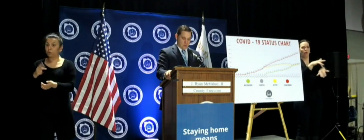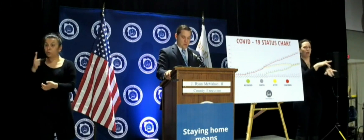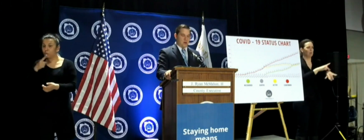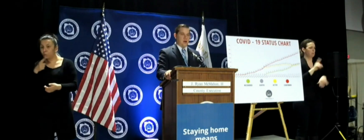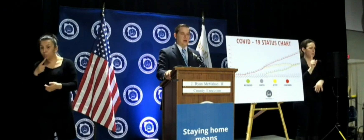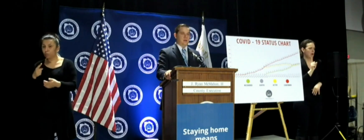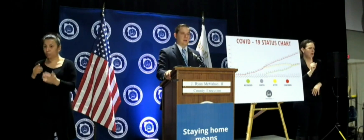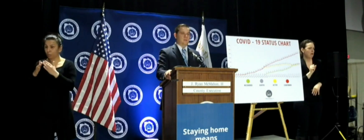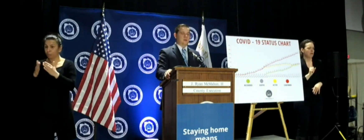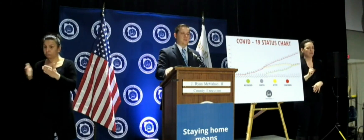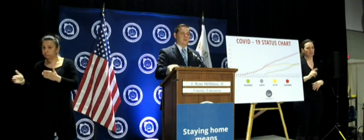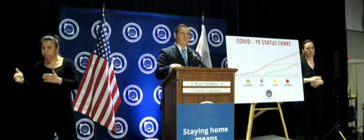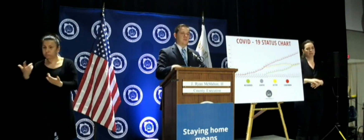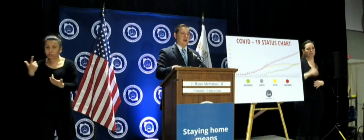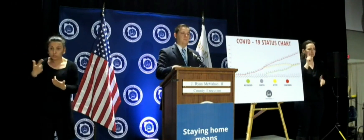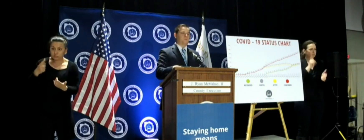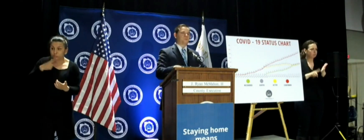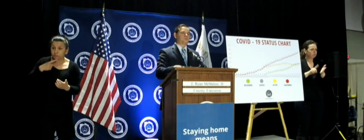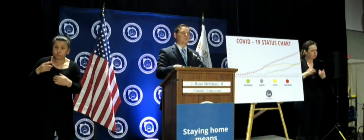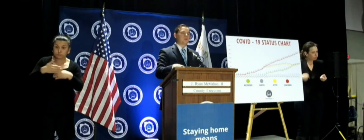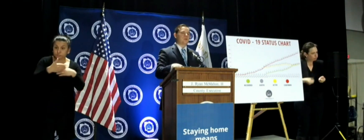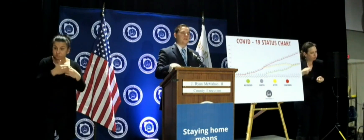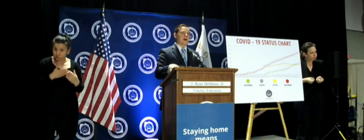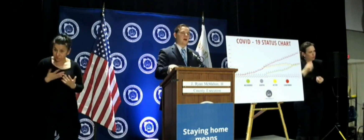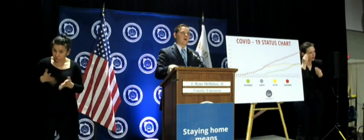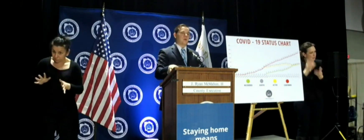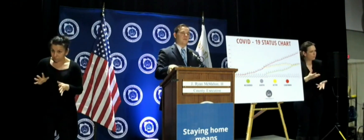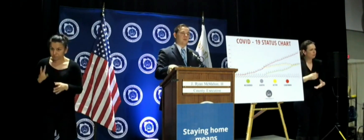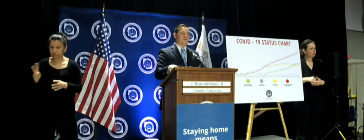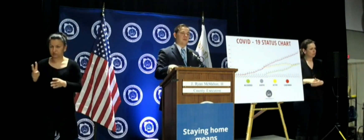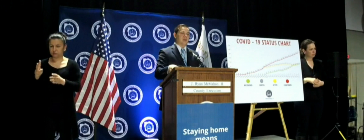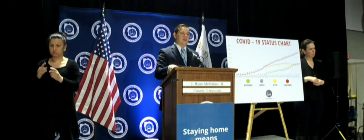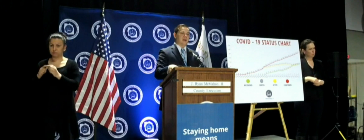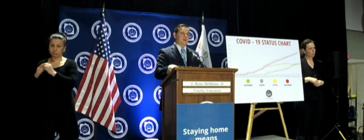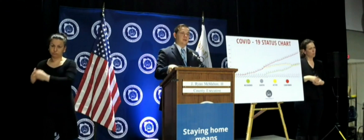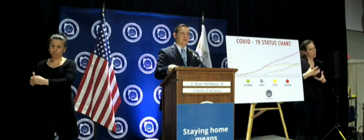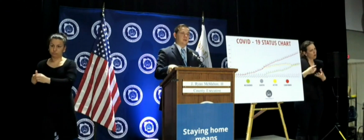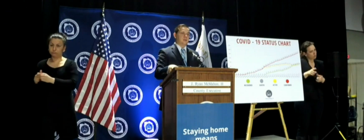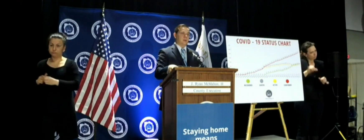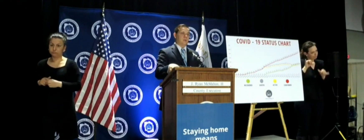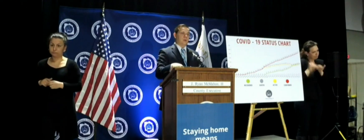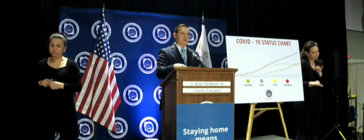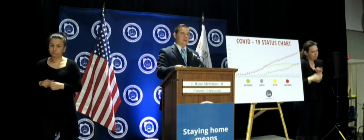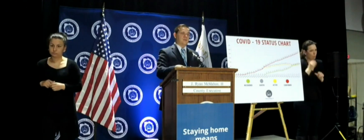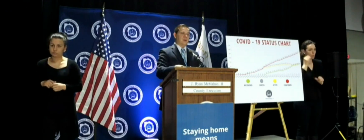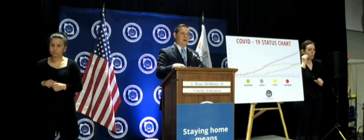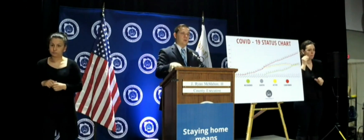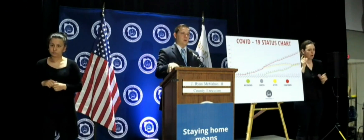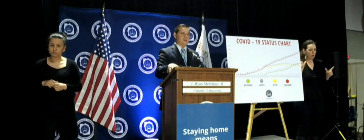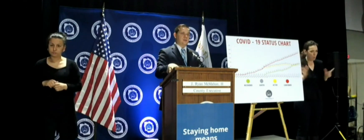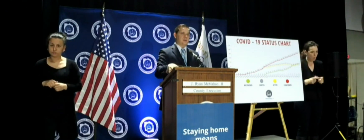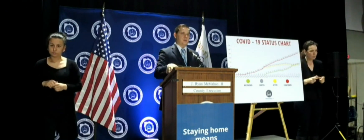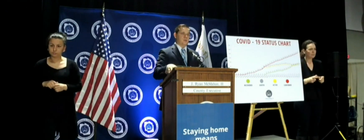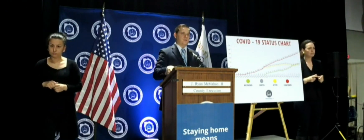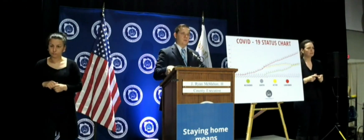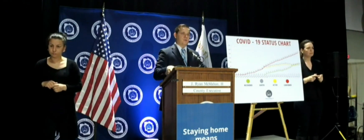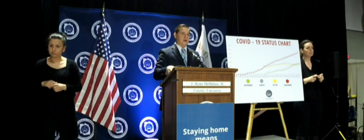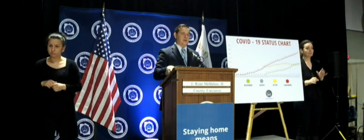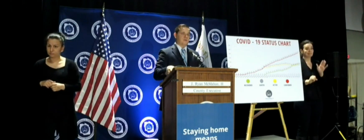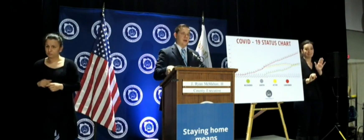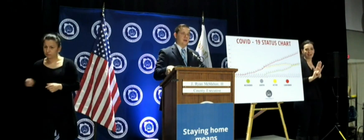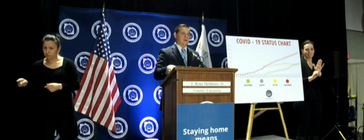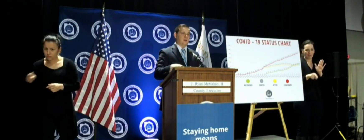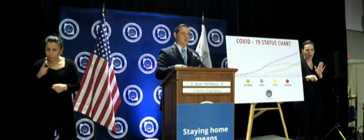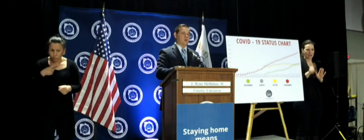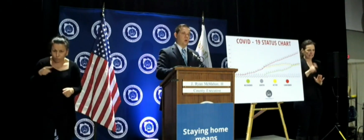that. And then based off of that is how, after our fact finding, remember, we identify, we isolate, we